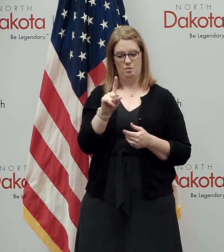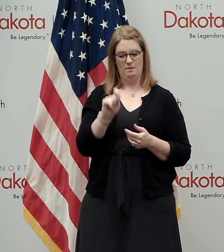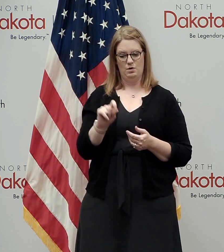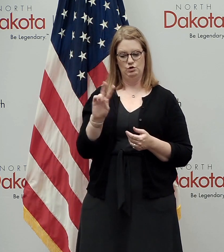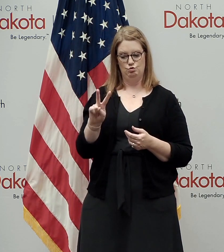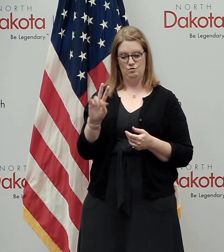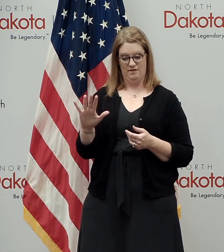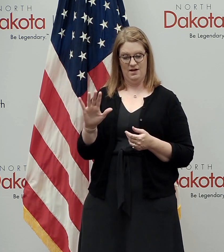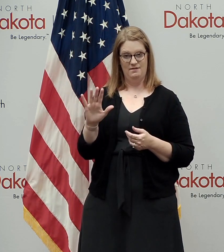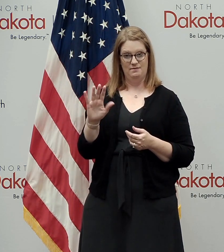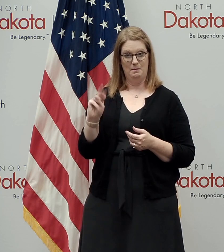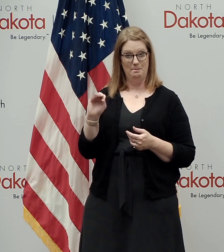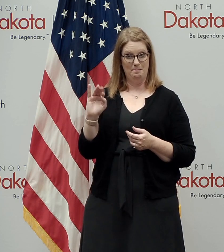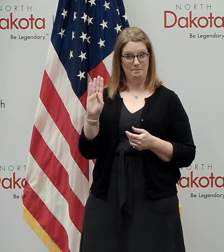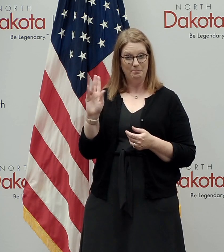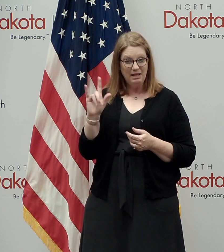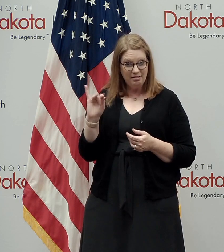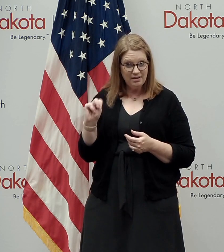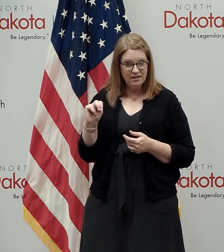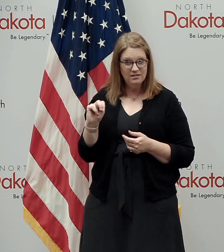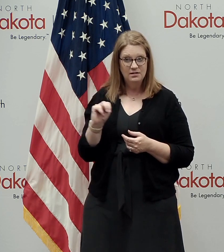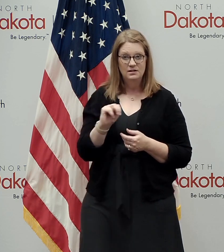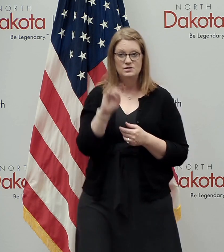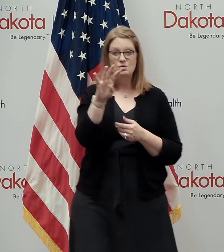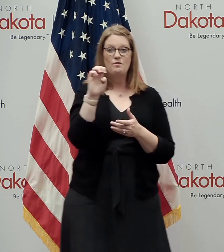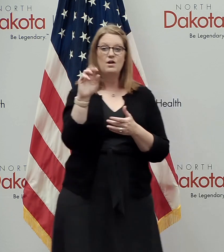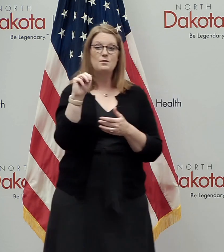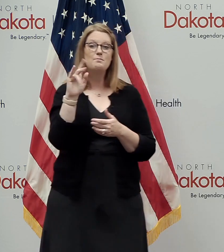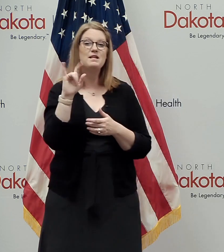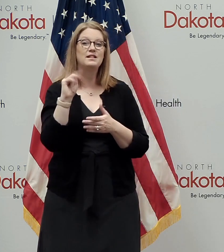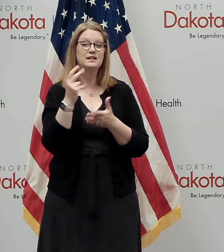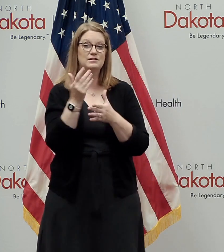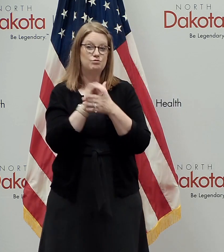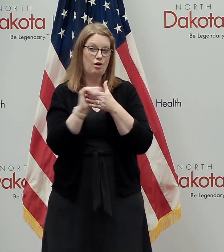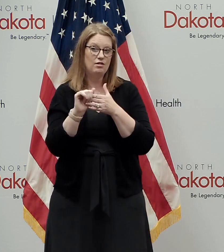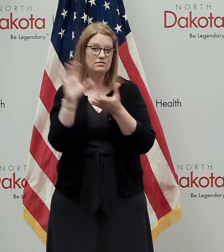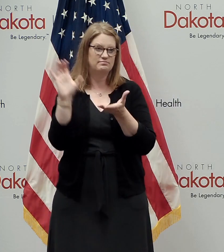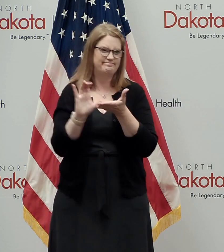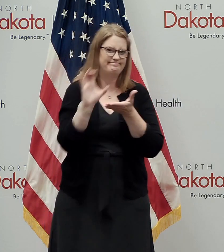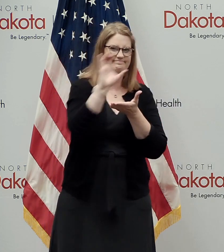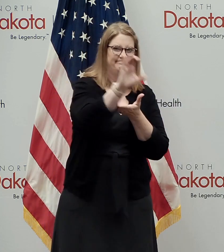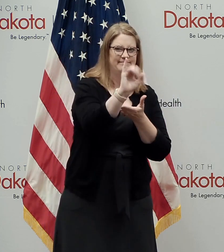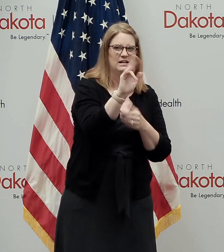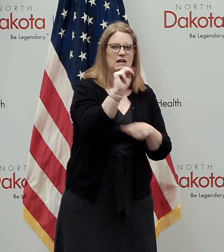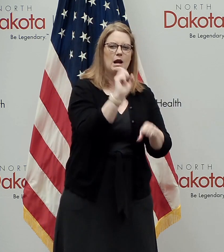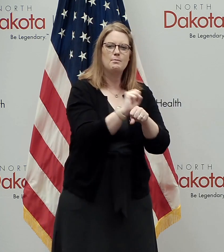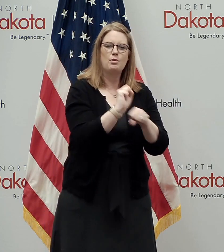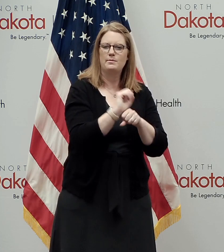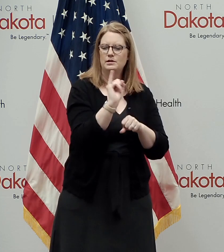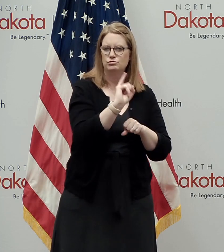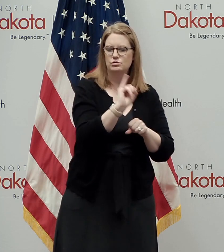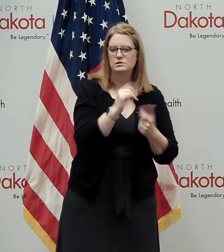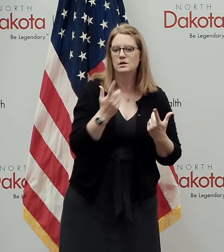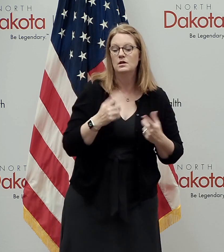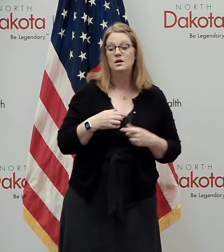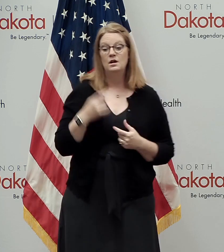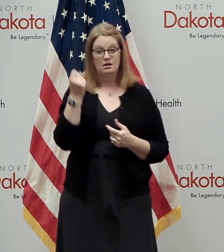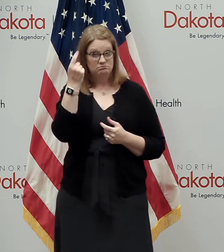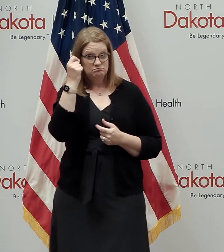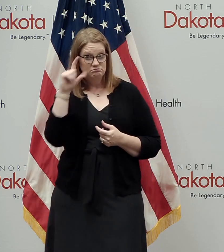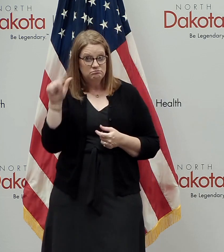direct support for individuals who've been affected by the pandemic. And I also want to say, too, that other